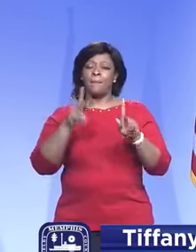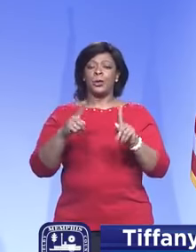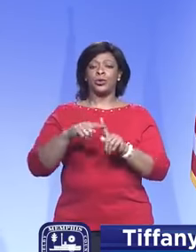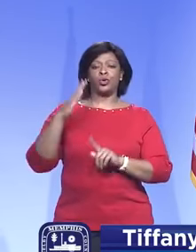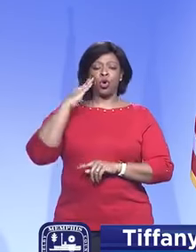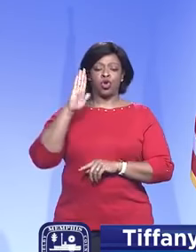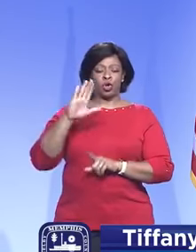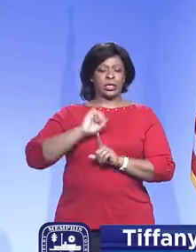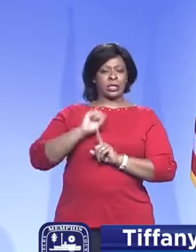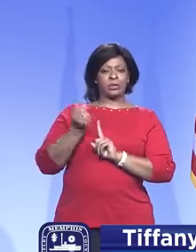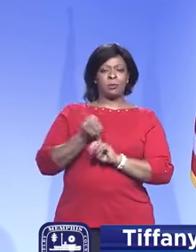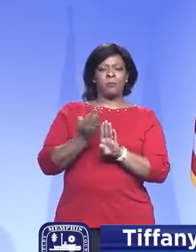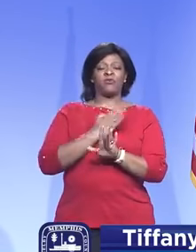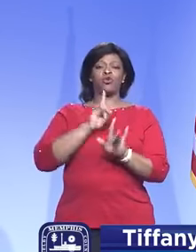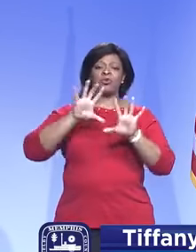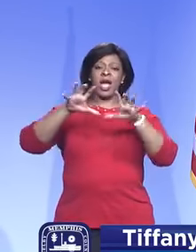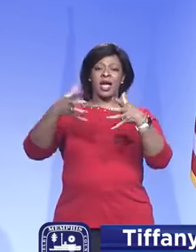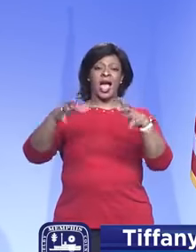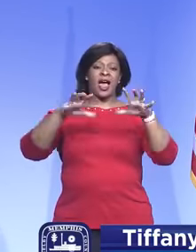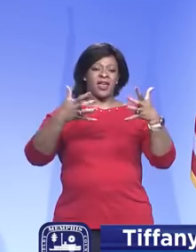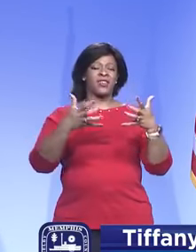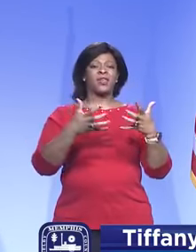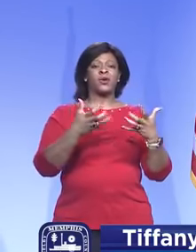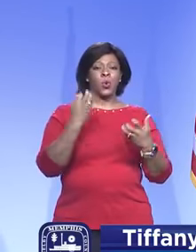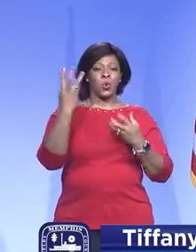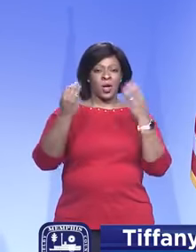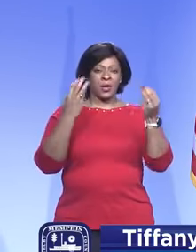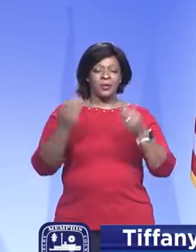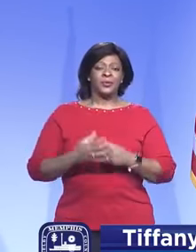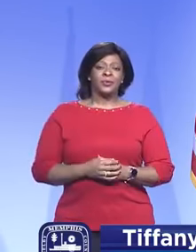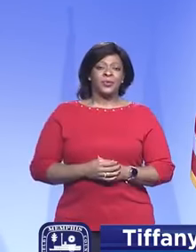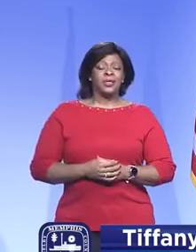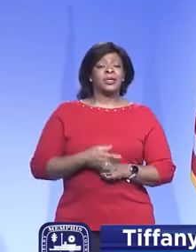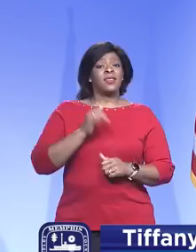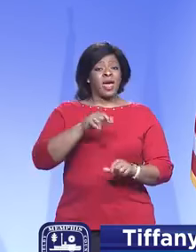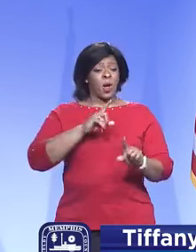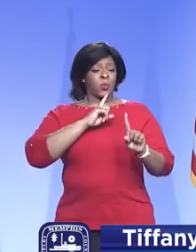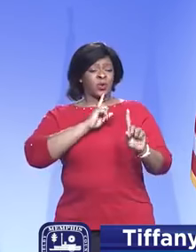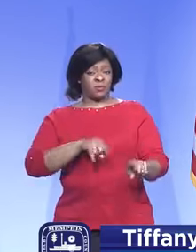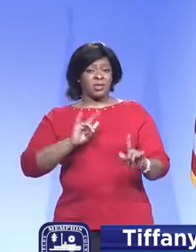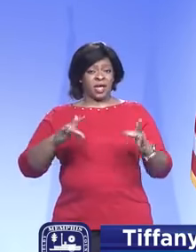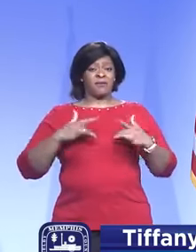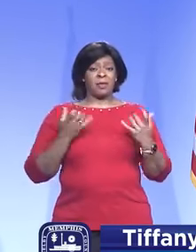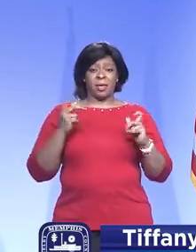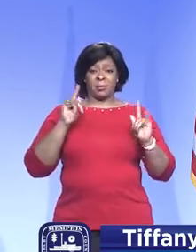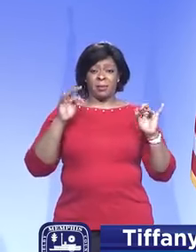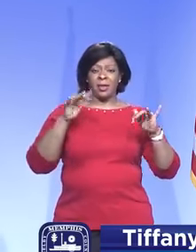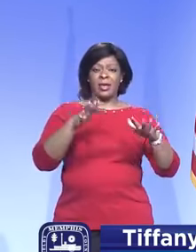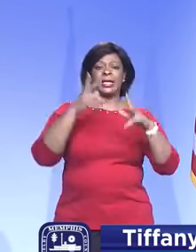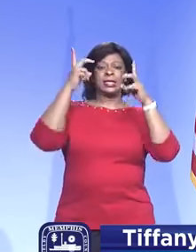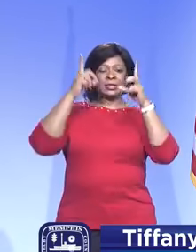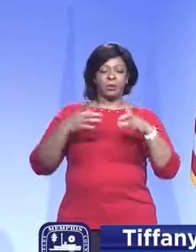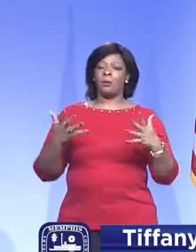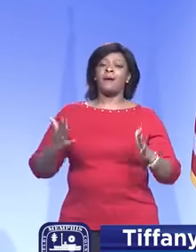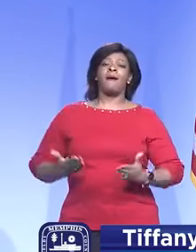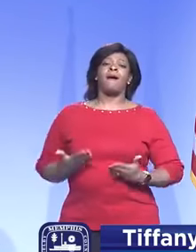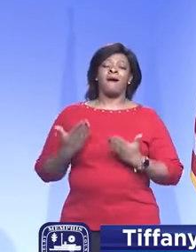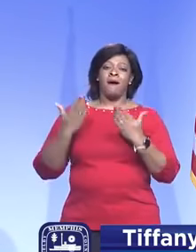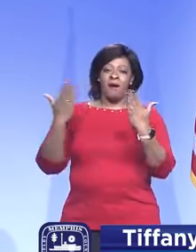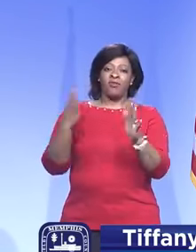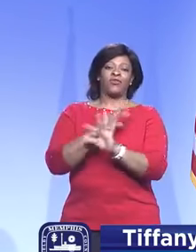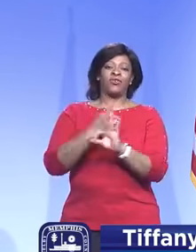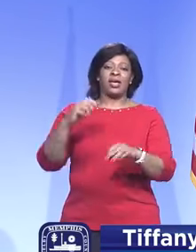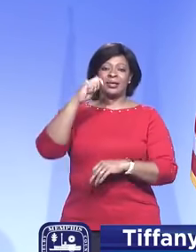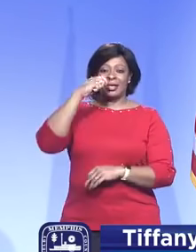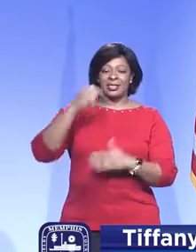their status before they gathered or commingled. Due to the response of that event, the decision has been made to offer free